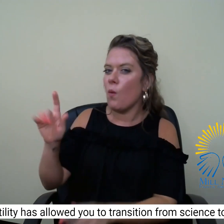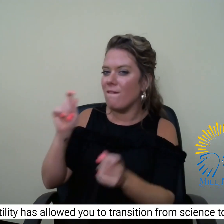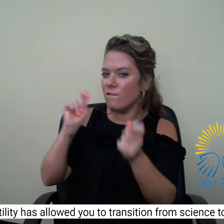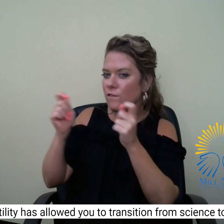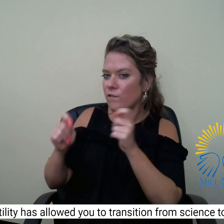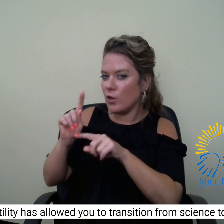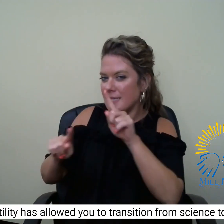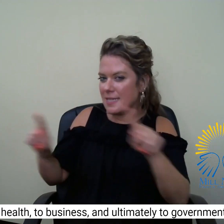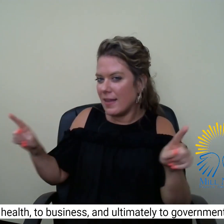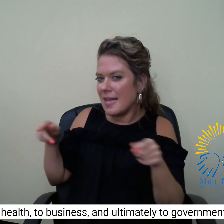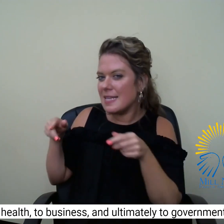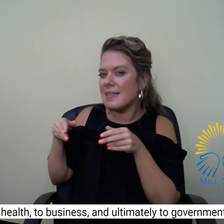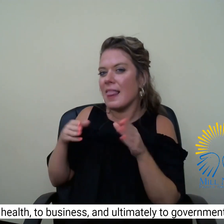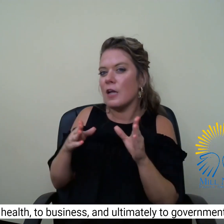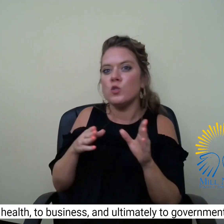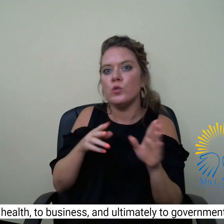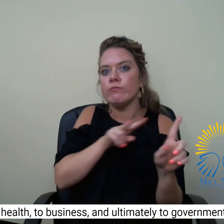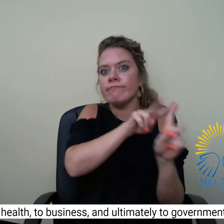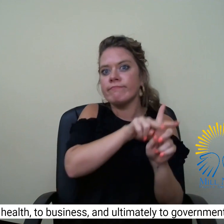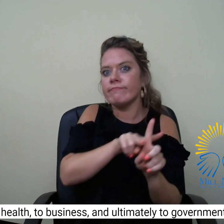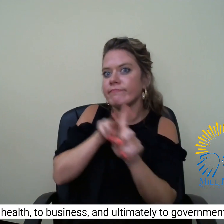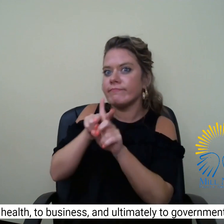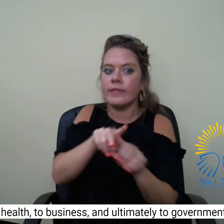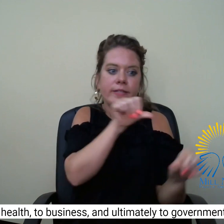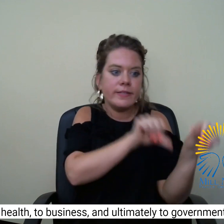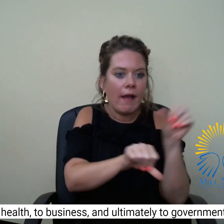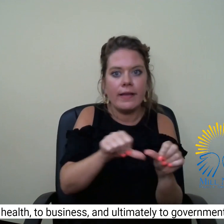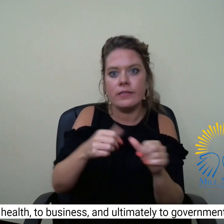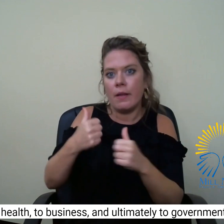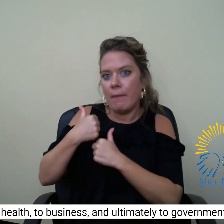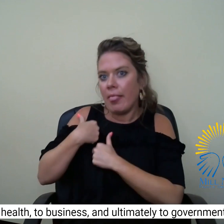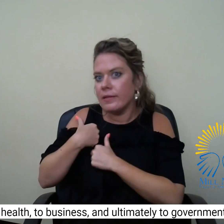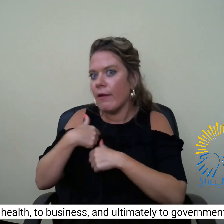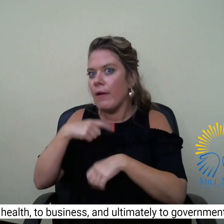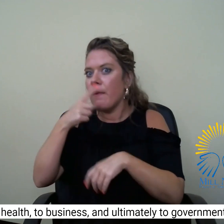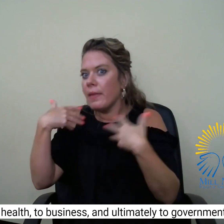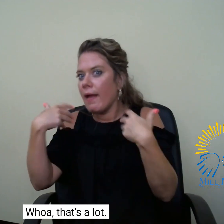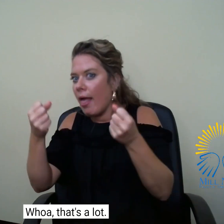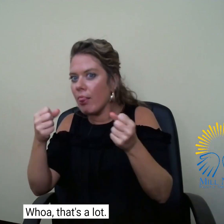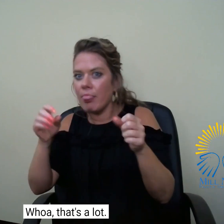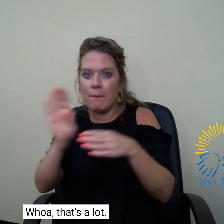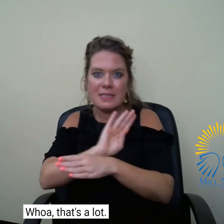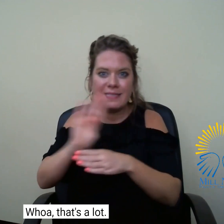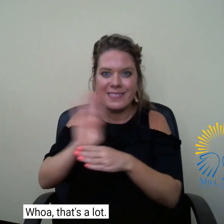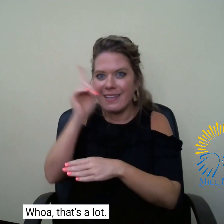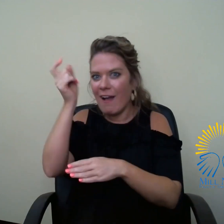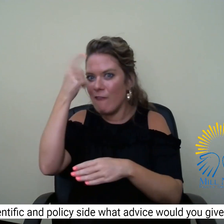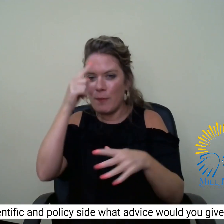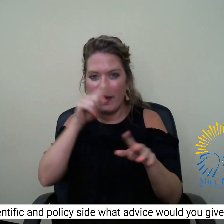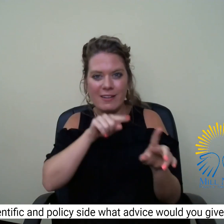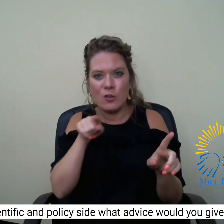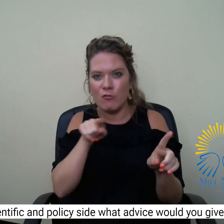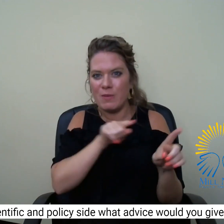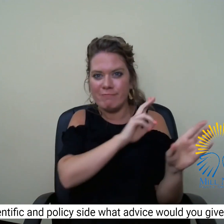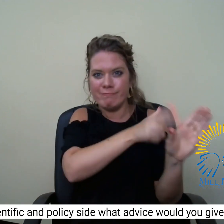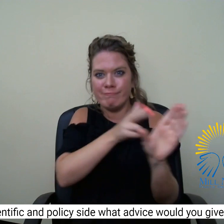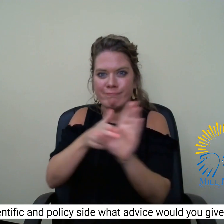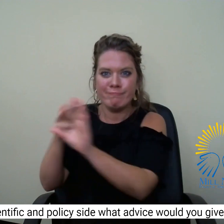from science to the military to public health to business and ultimately to government. Ooh, that's a lot. Seeing both the scientific and